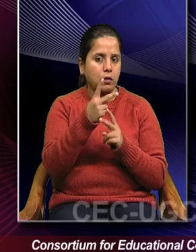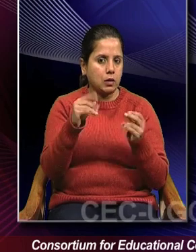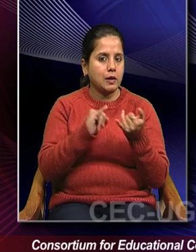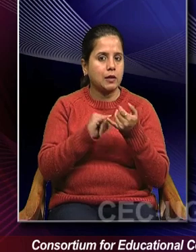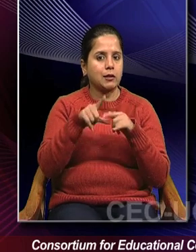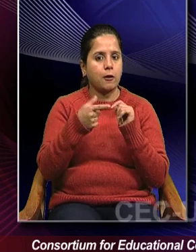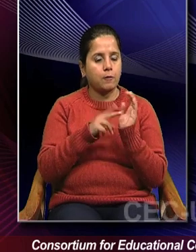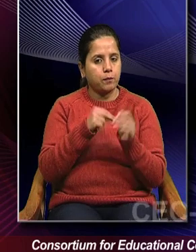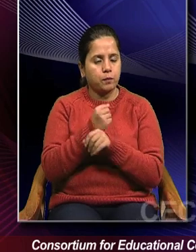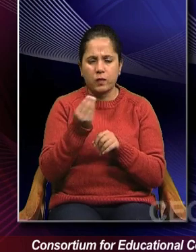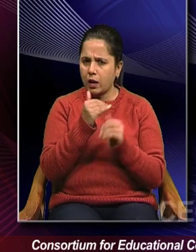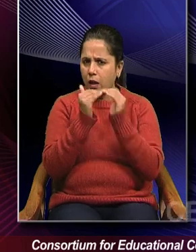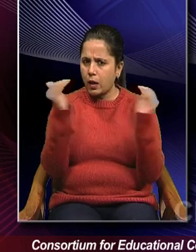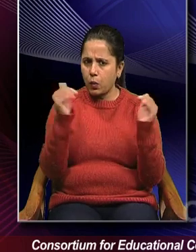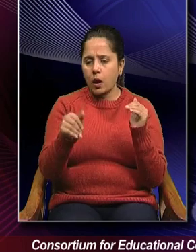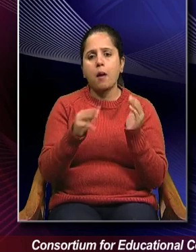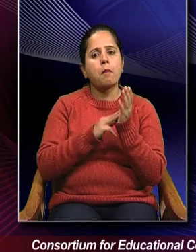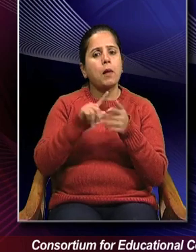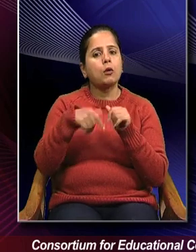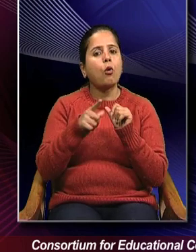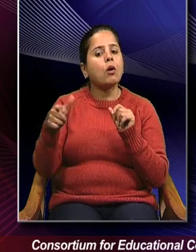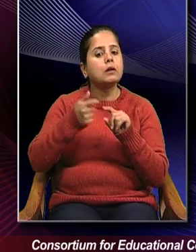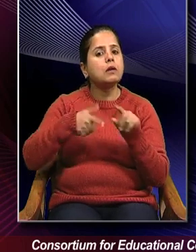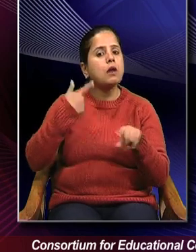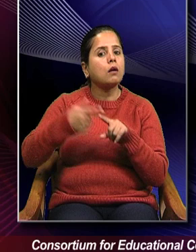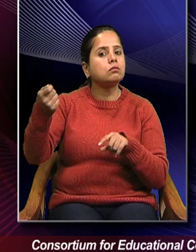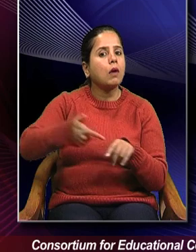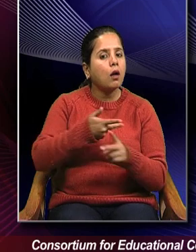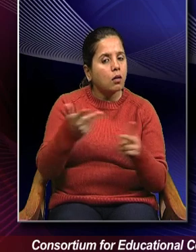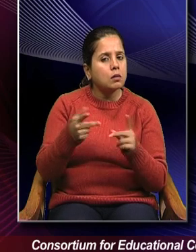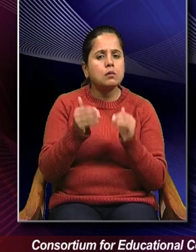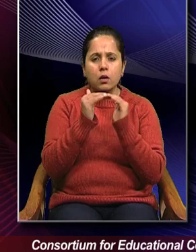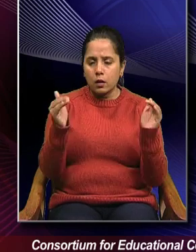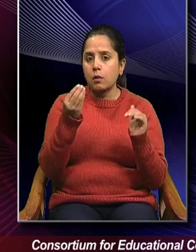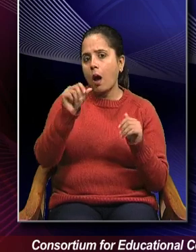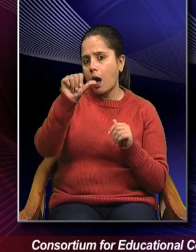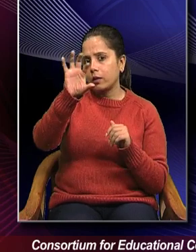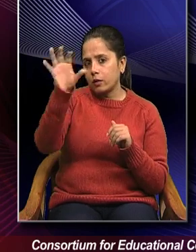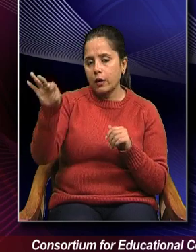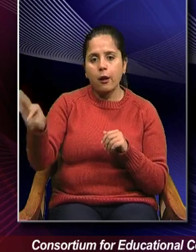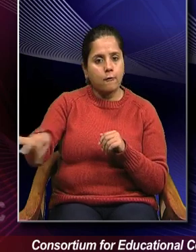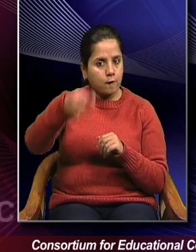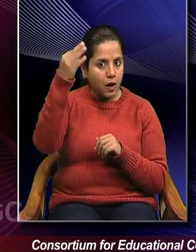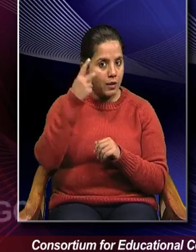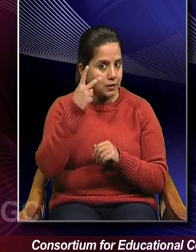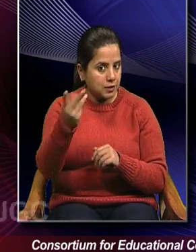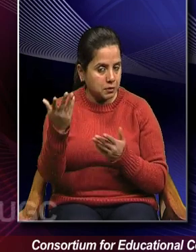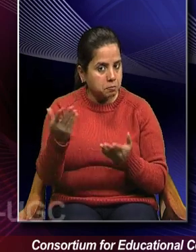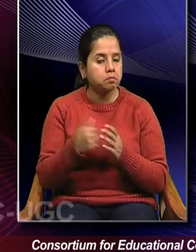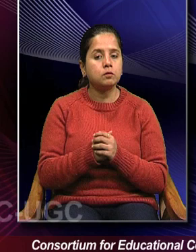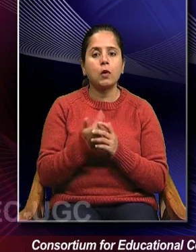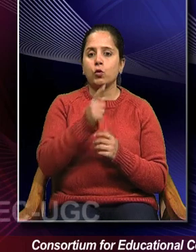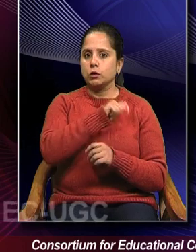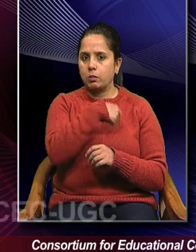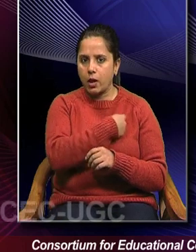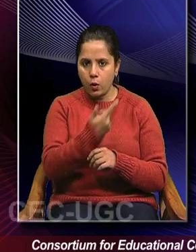was almost equal to metropolitan taxes. And when we see other countries like France,